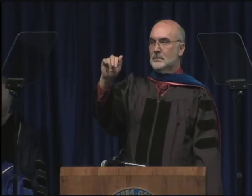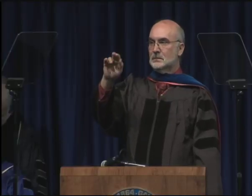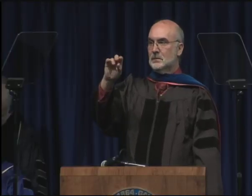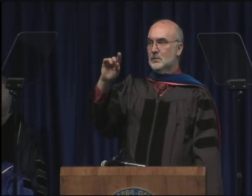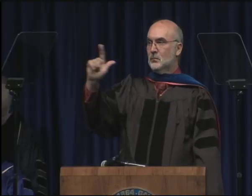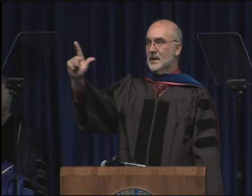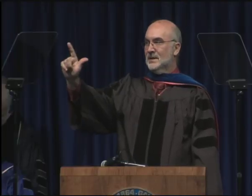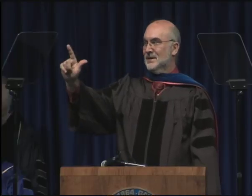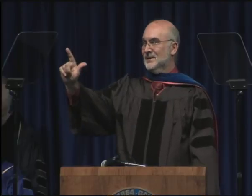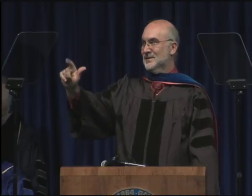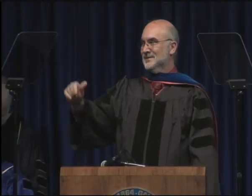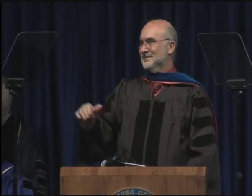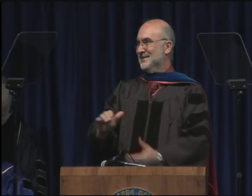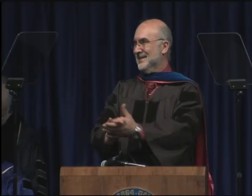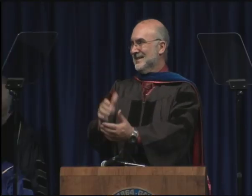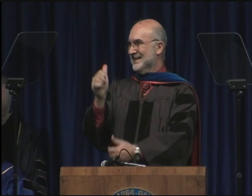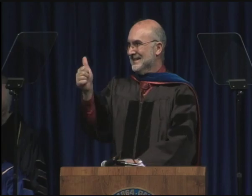Gregory Randall.